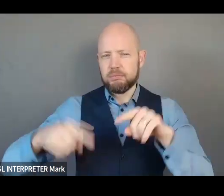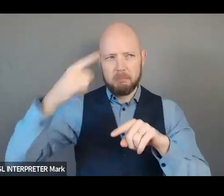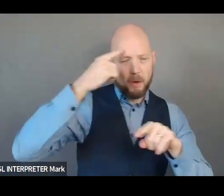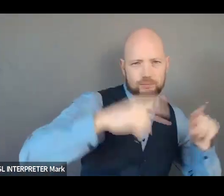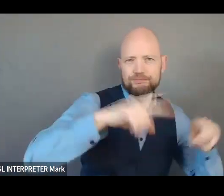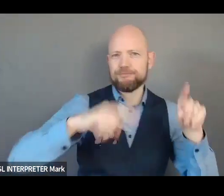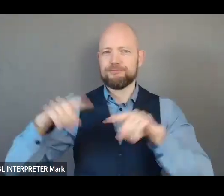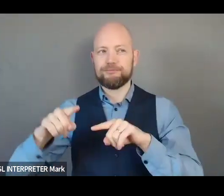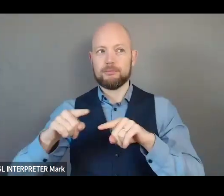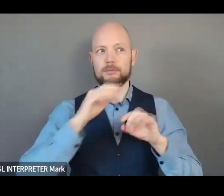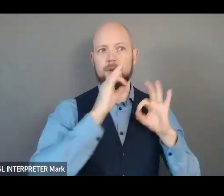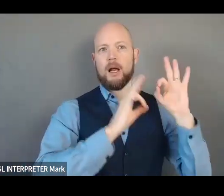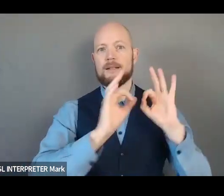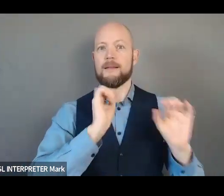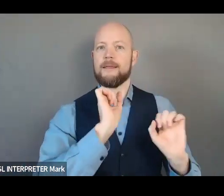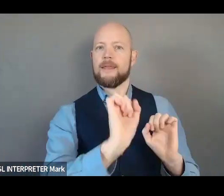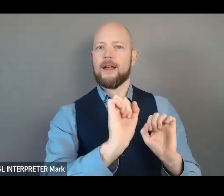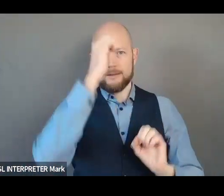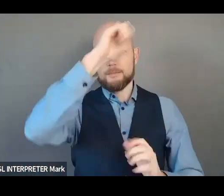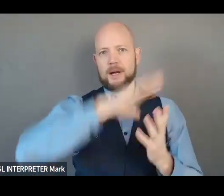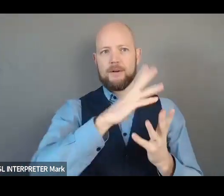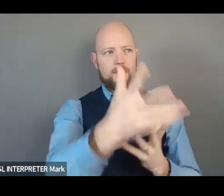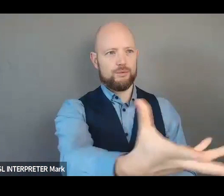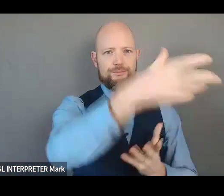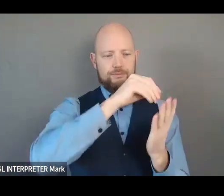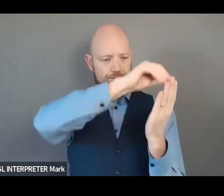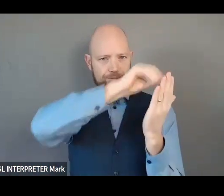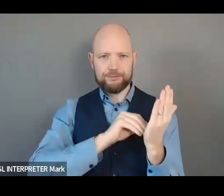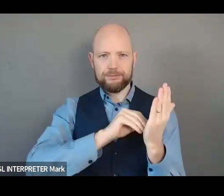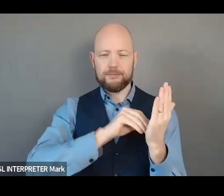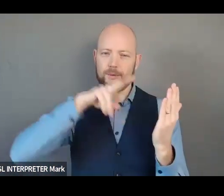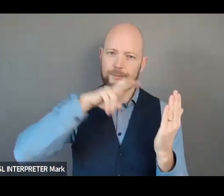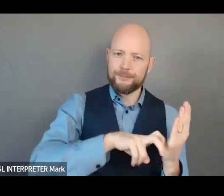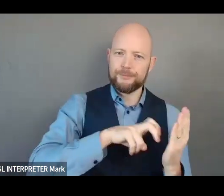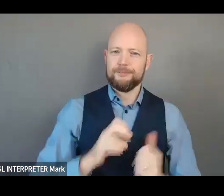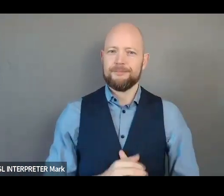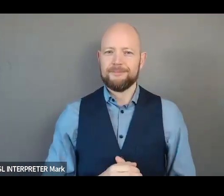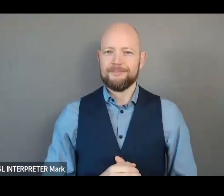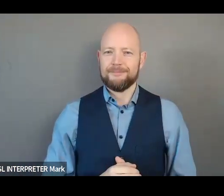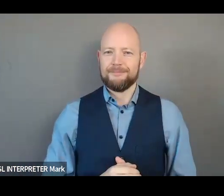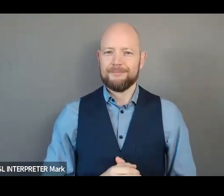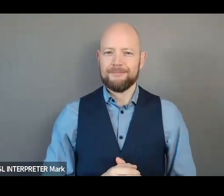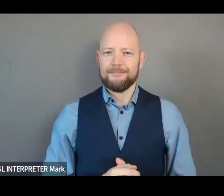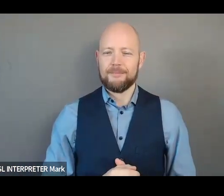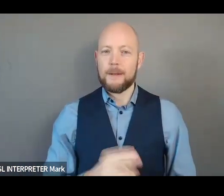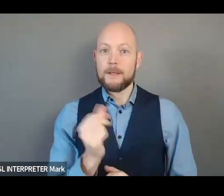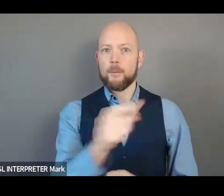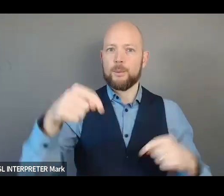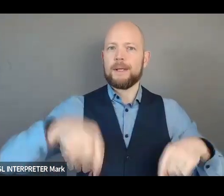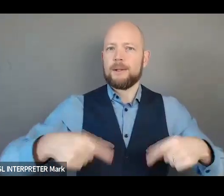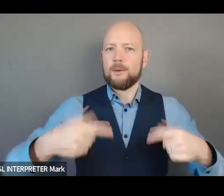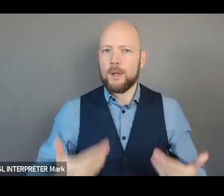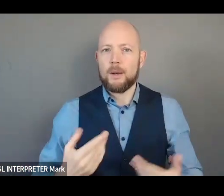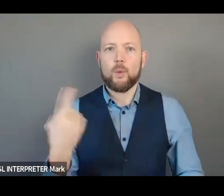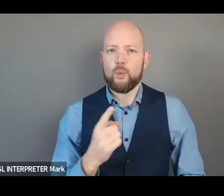And we used that to co-design interventions across a range of research sites. Some of you are here today. I won't name you because you might want to be confidential,